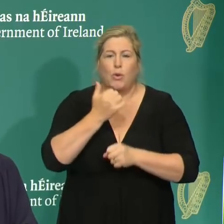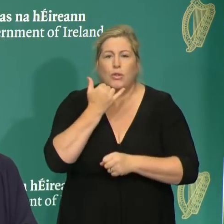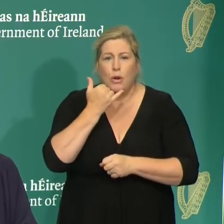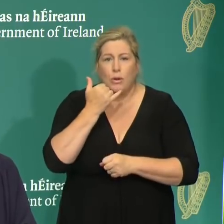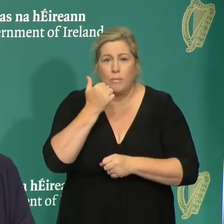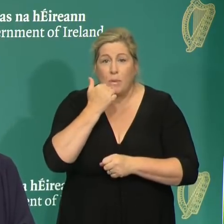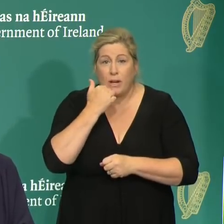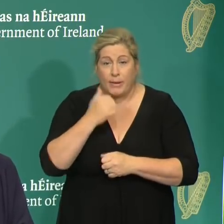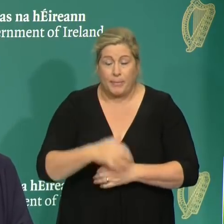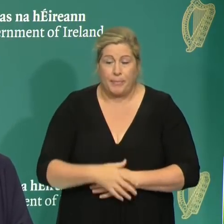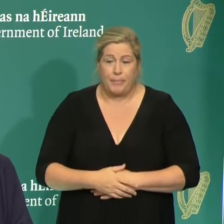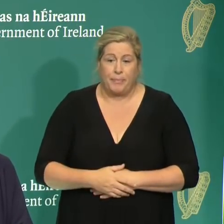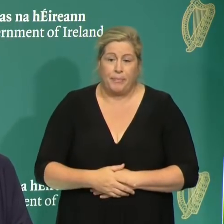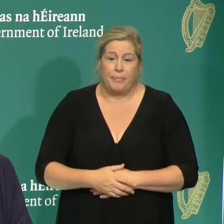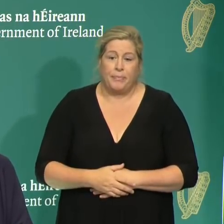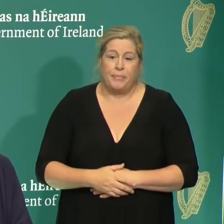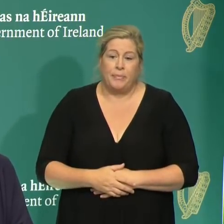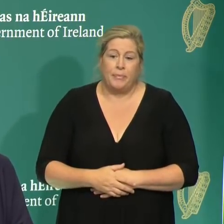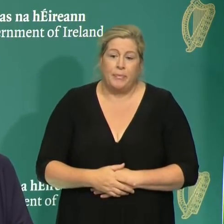Arts and culture.